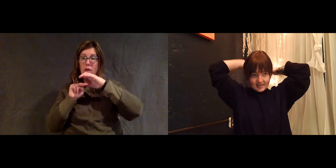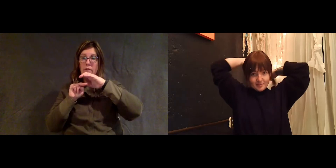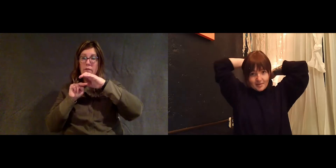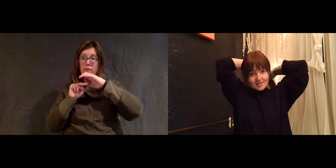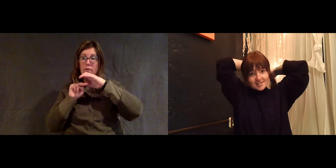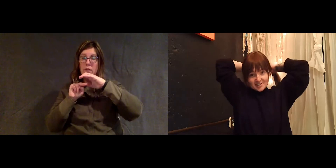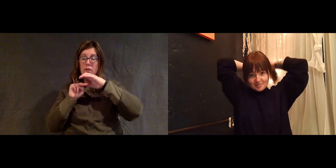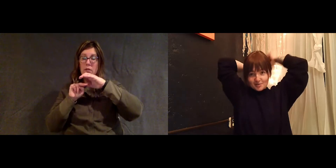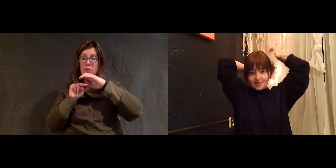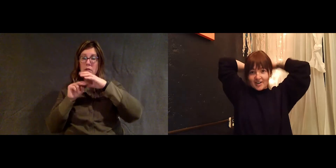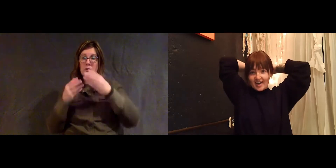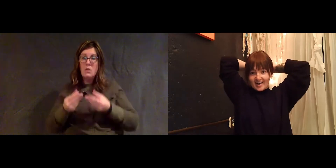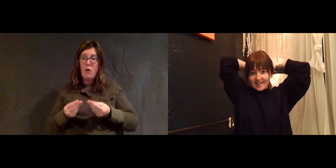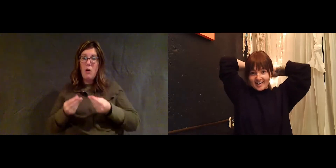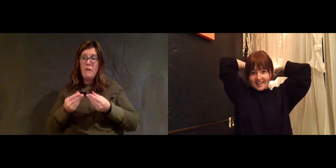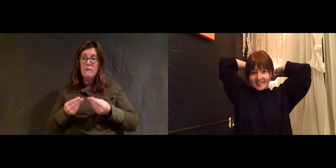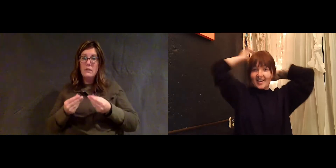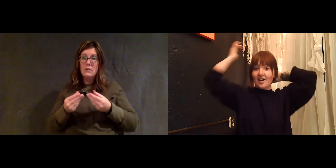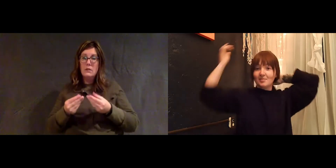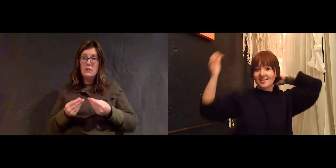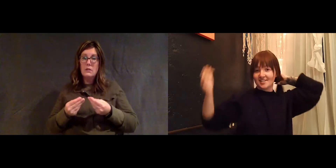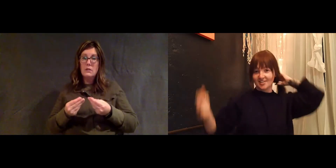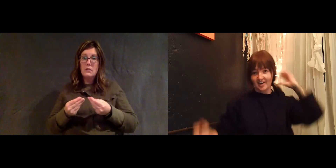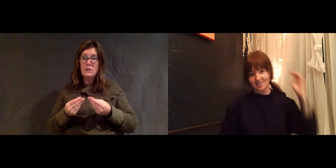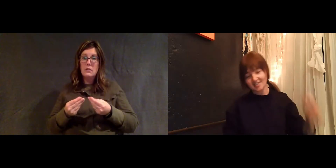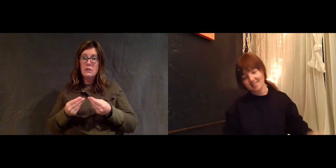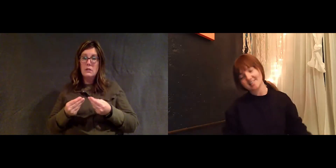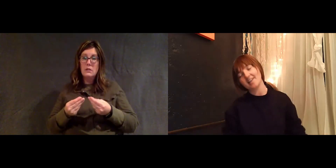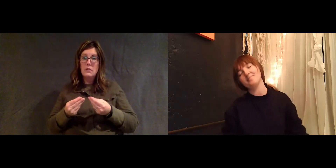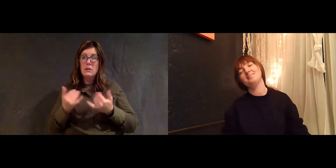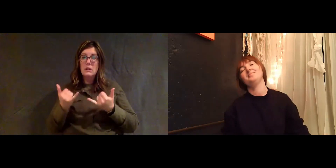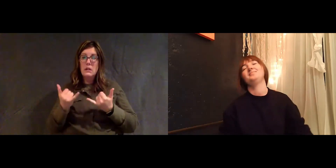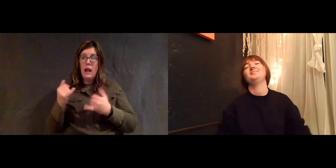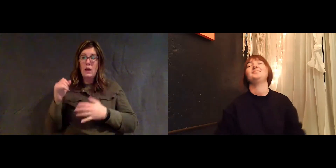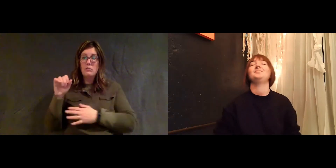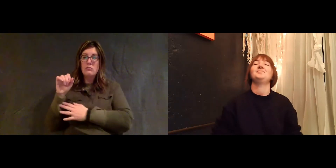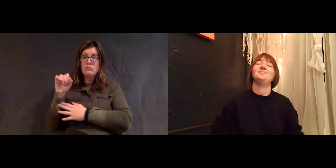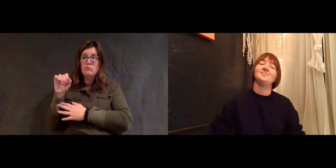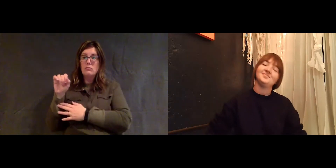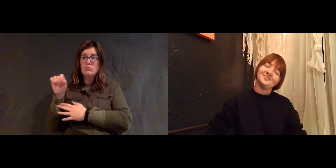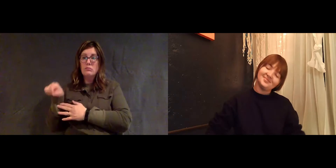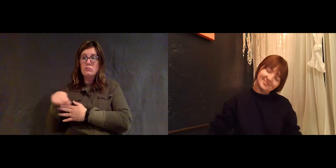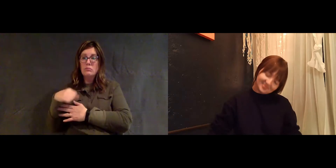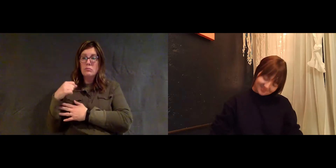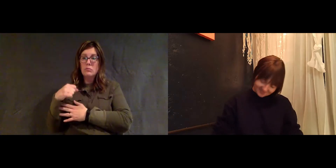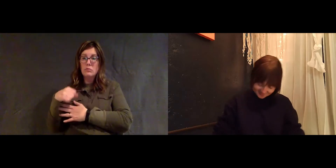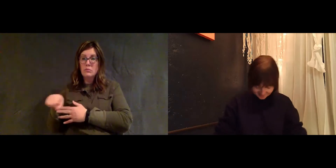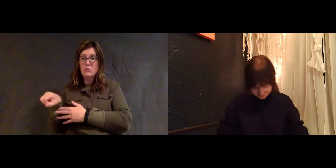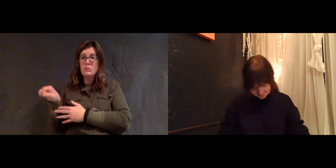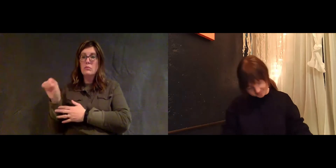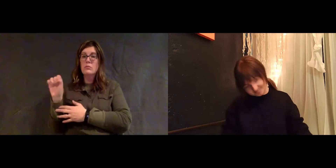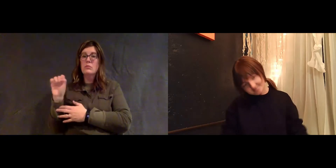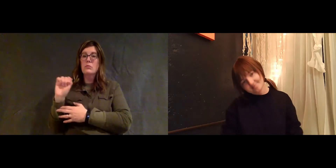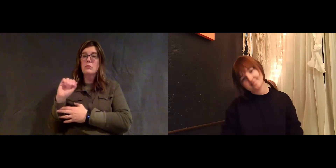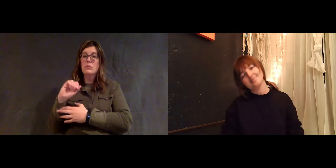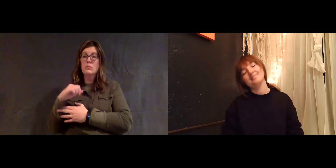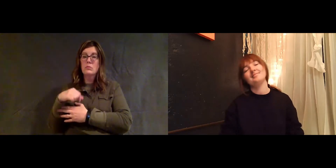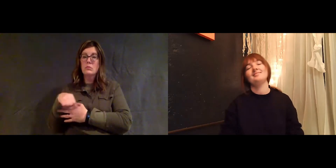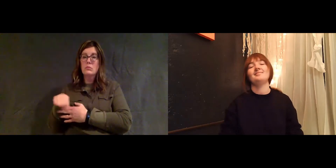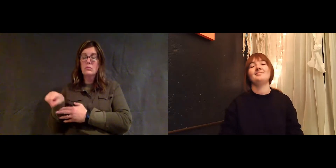And then maybe start to move your head in the opposite direction this time.